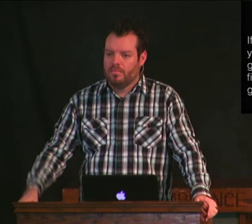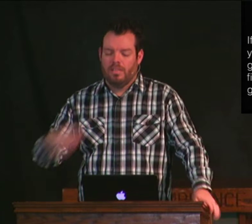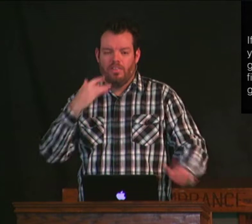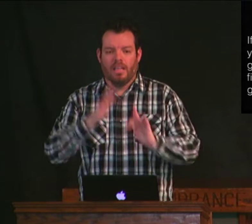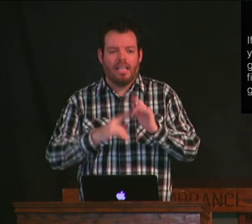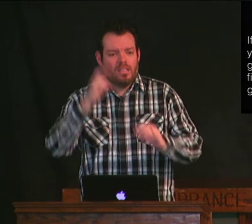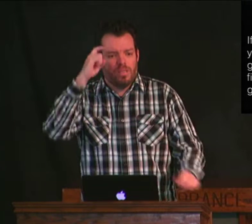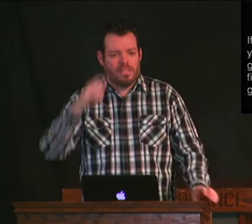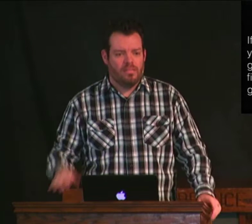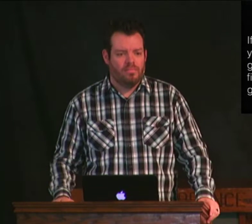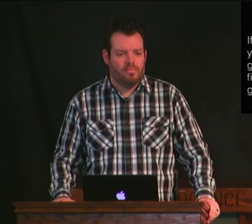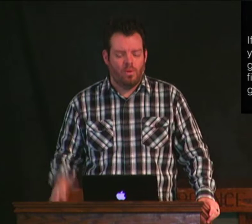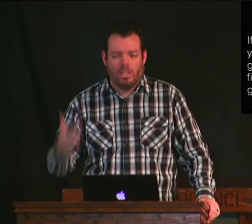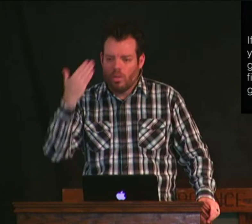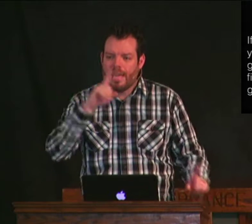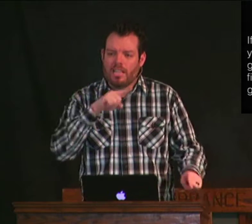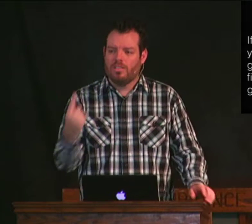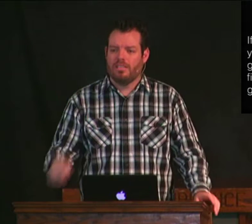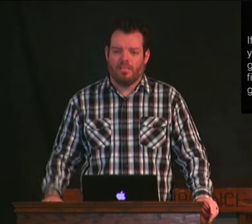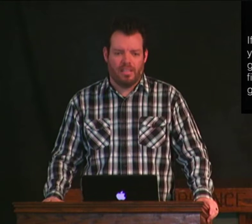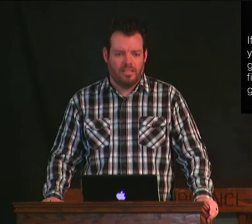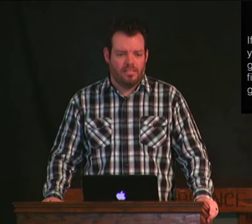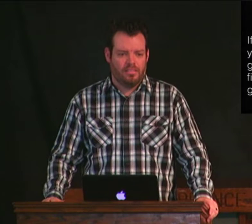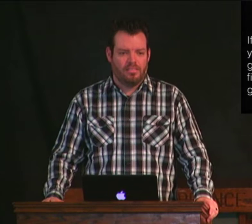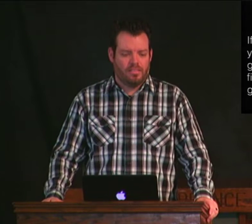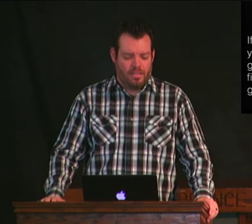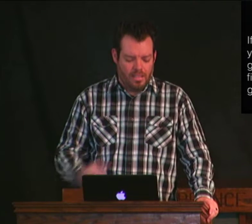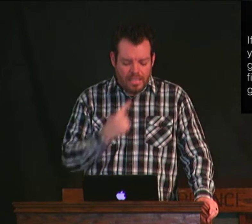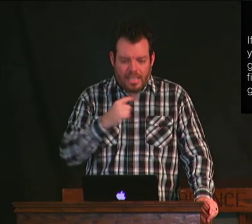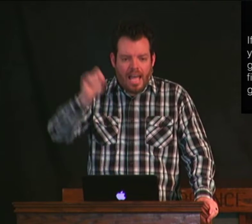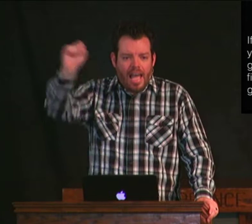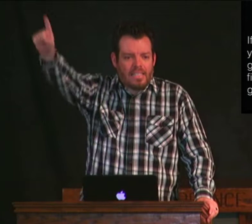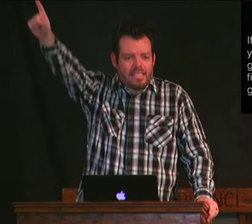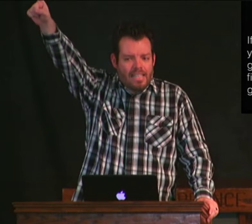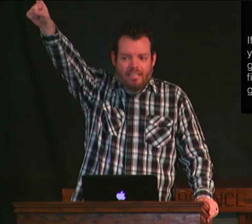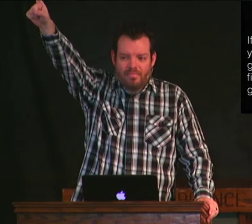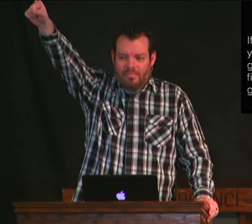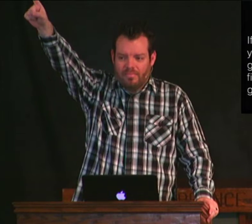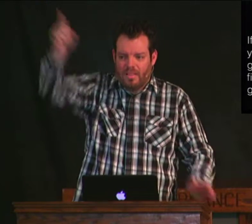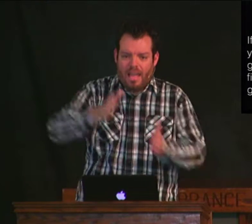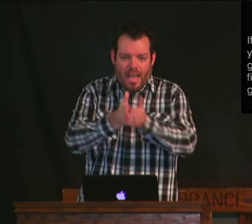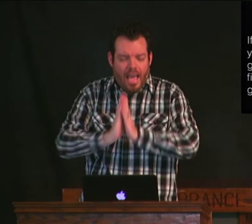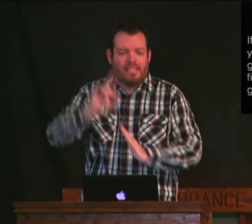If you're lacking wisdom, or you know the answer to something, it says, ask Him. Ask